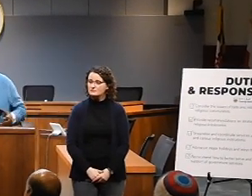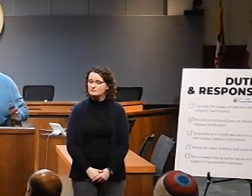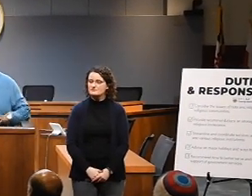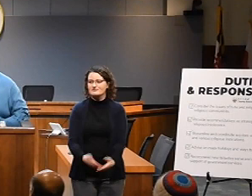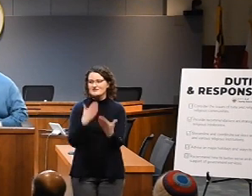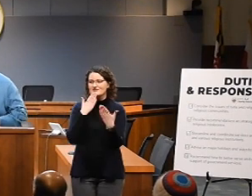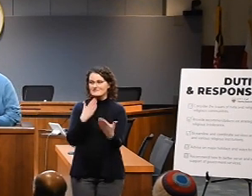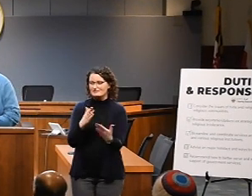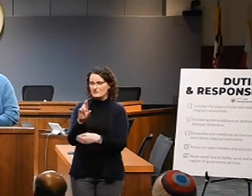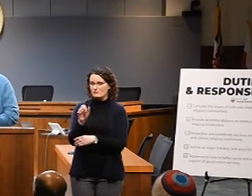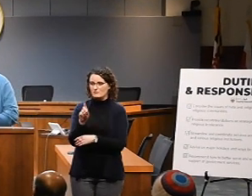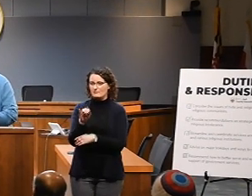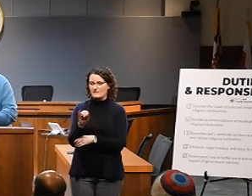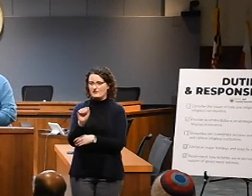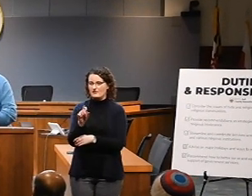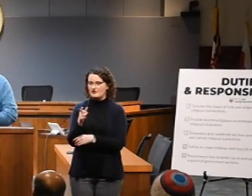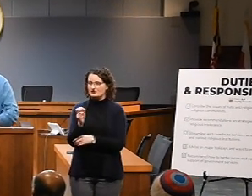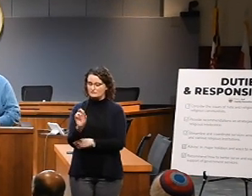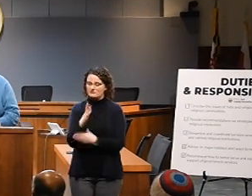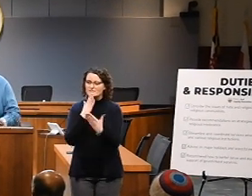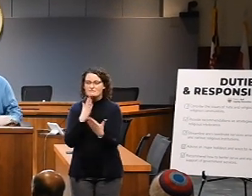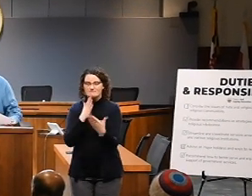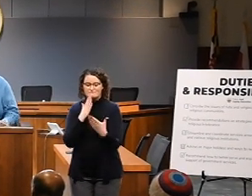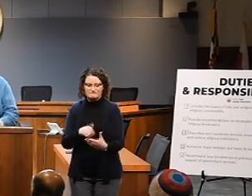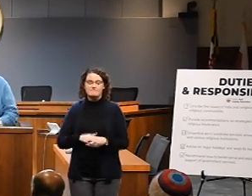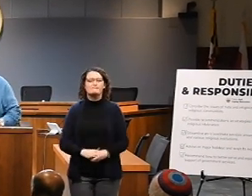Thank you, Rabbi Axler. Thank you, thank you, thank you.